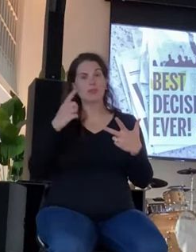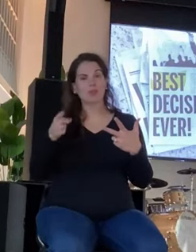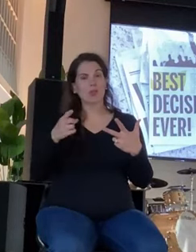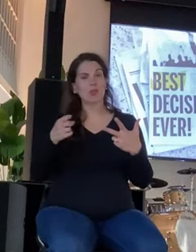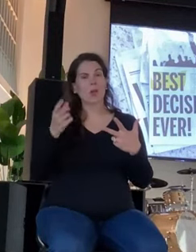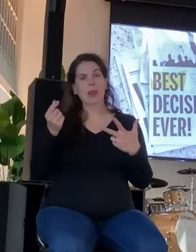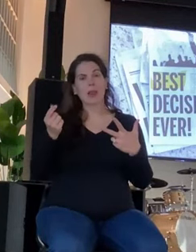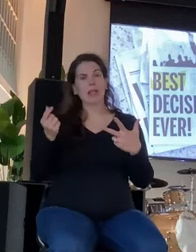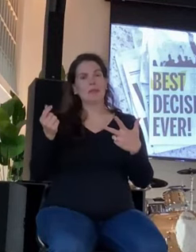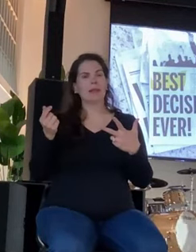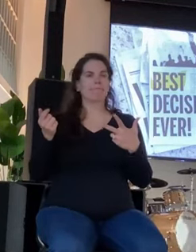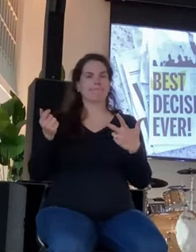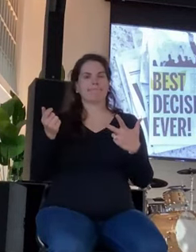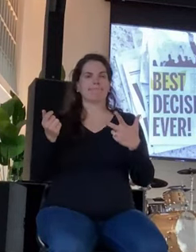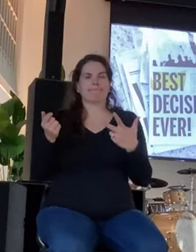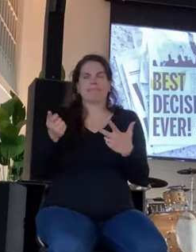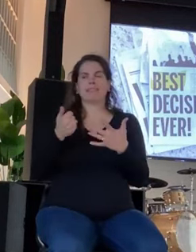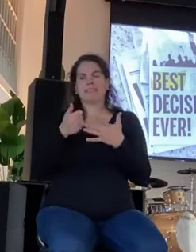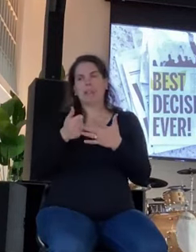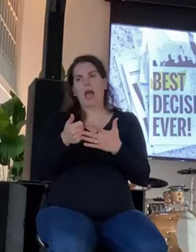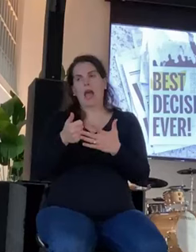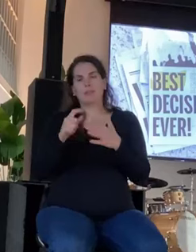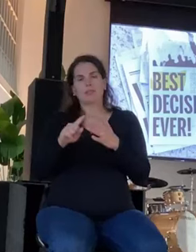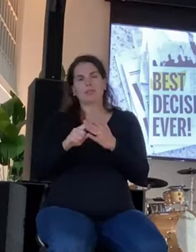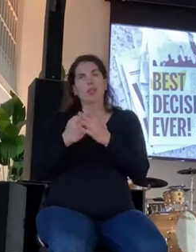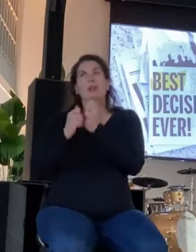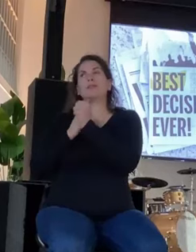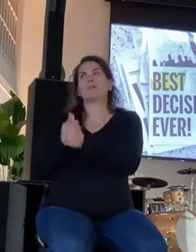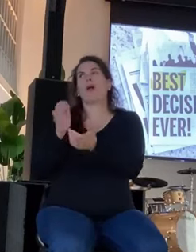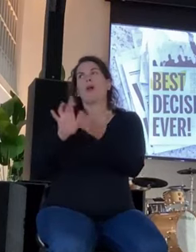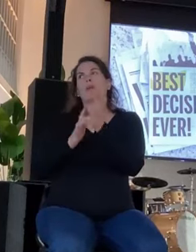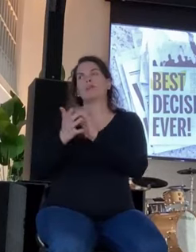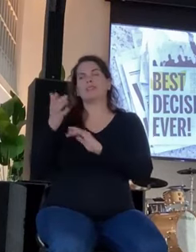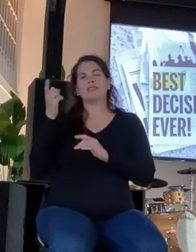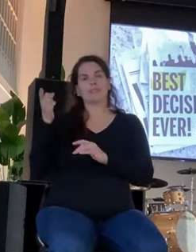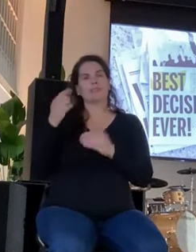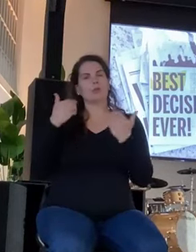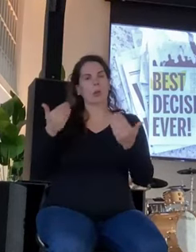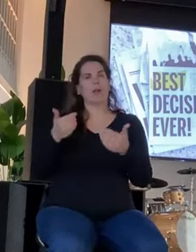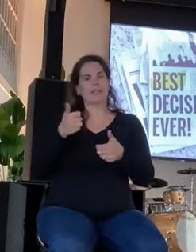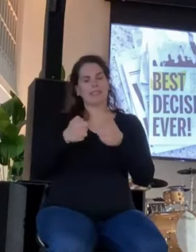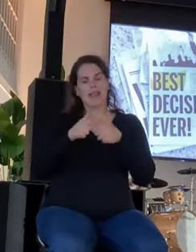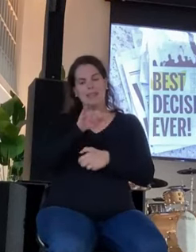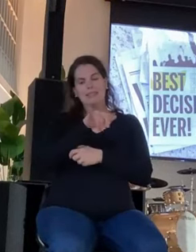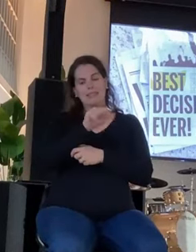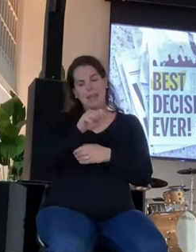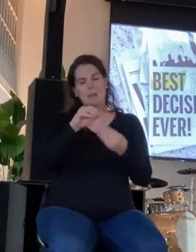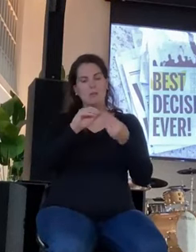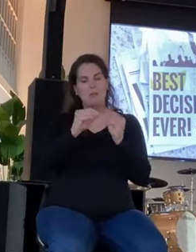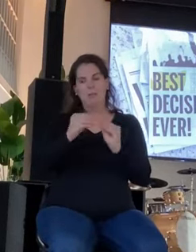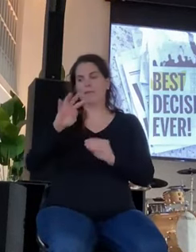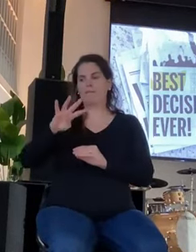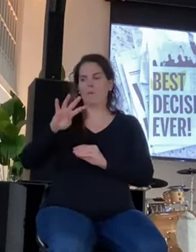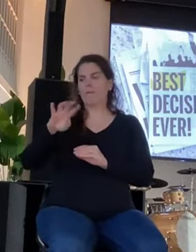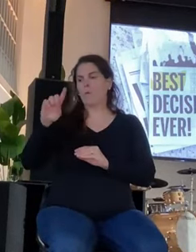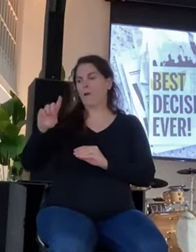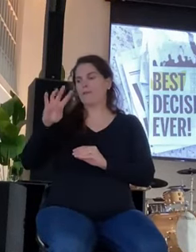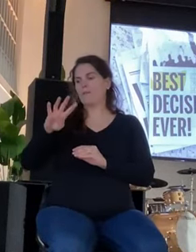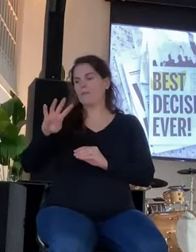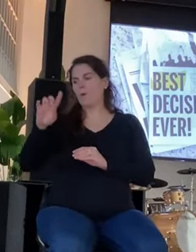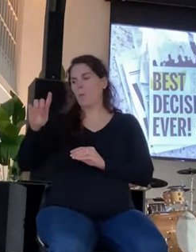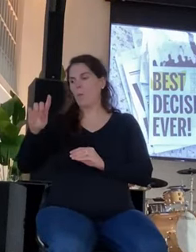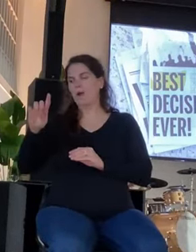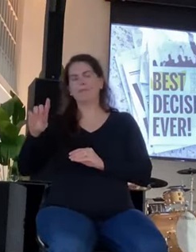you, a little bit of illumination to help you as you begin to follow Jesus. Go ahead and text yes to 441-441.